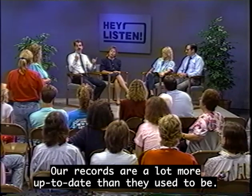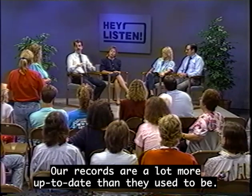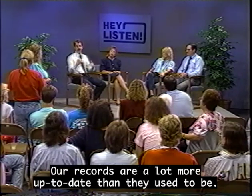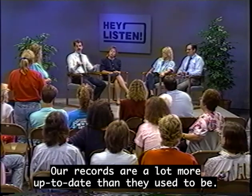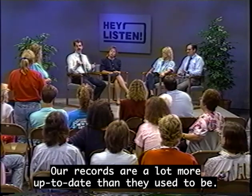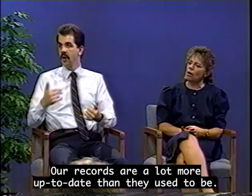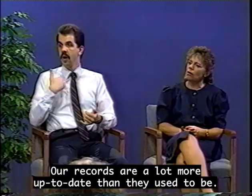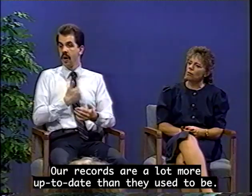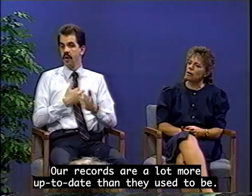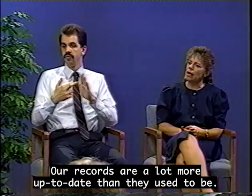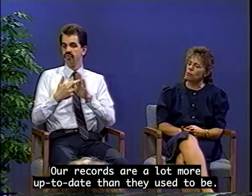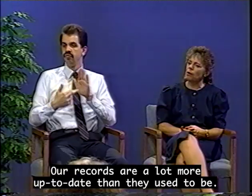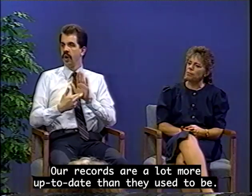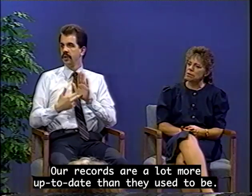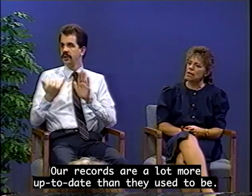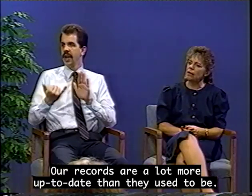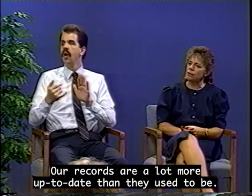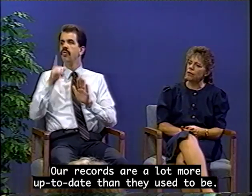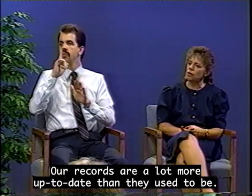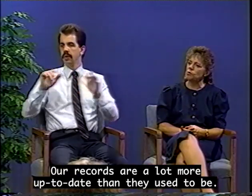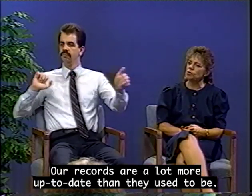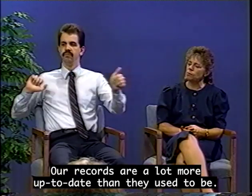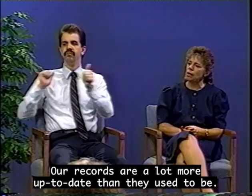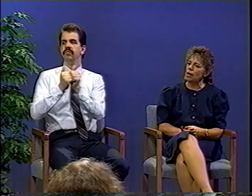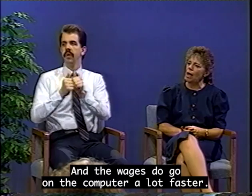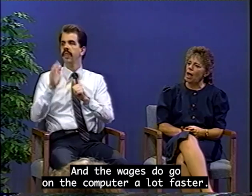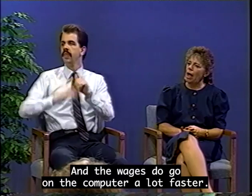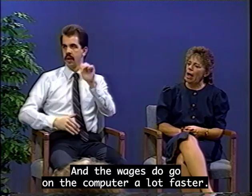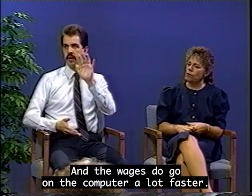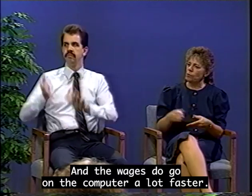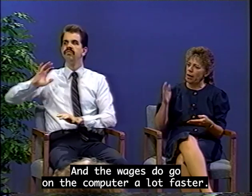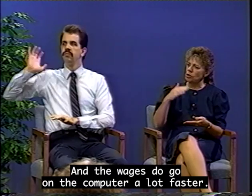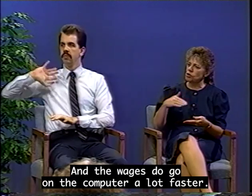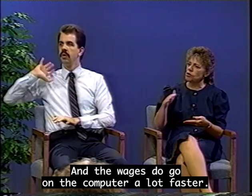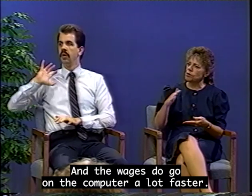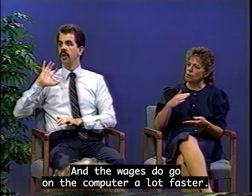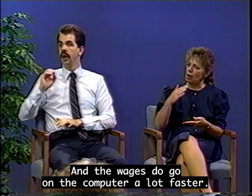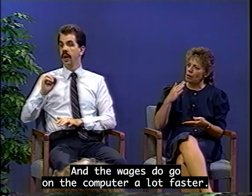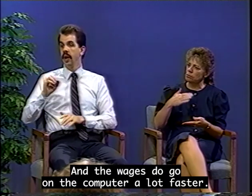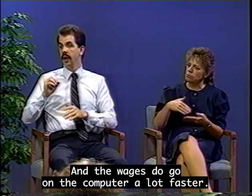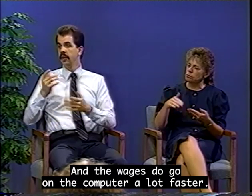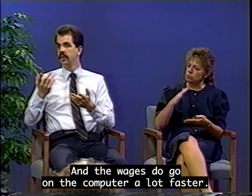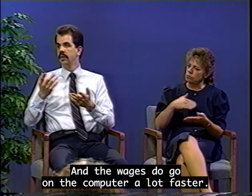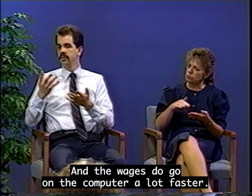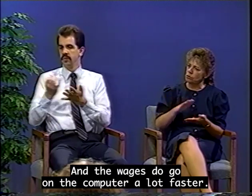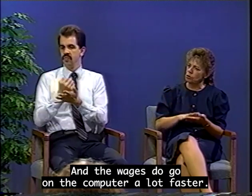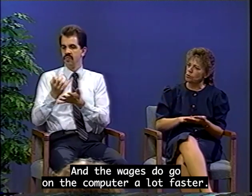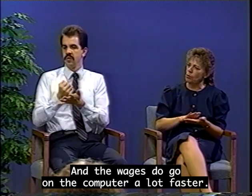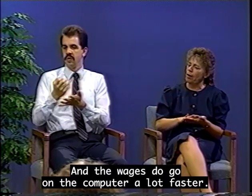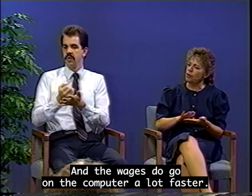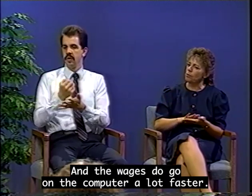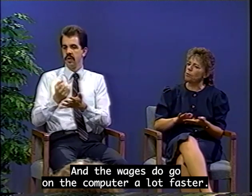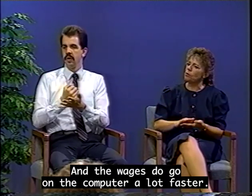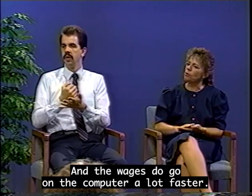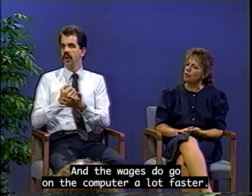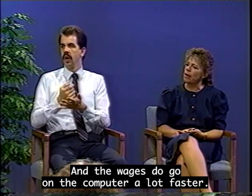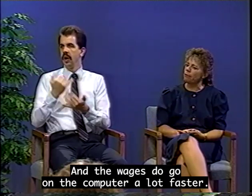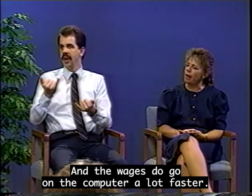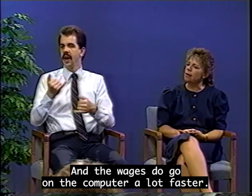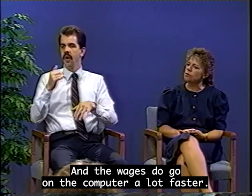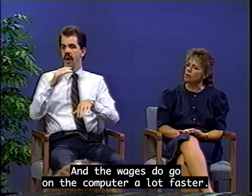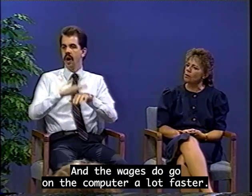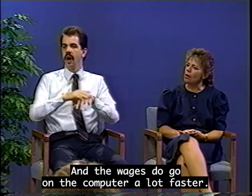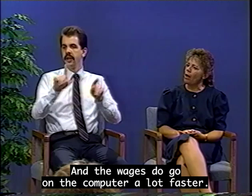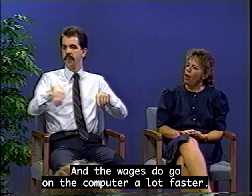Our records are a lot more up to date than they used to be. And the wages do go on the computer a